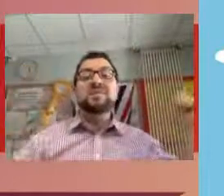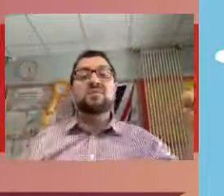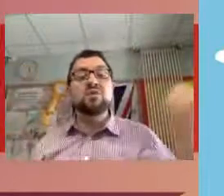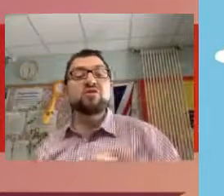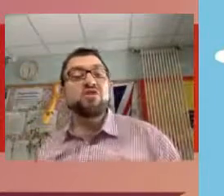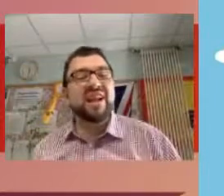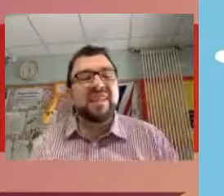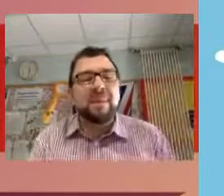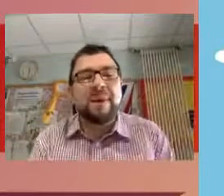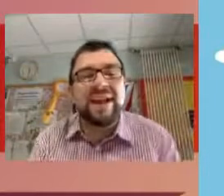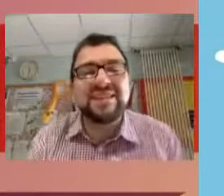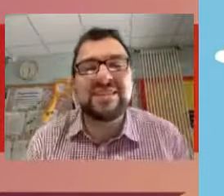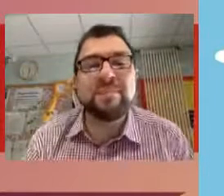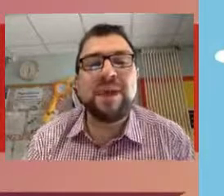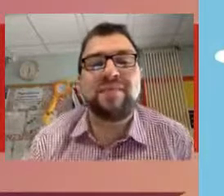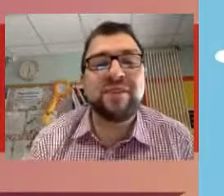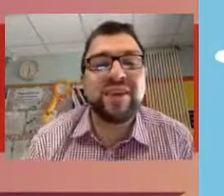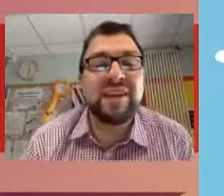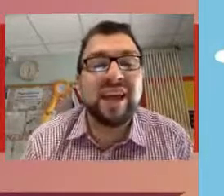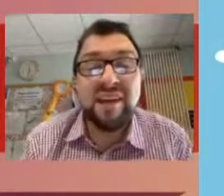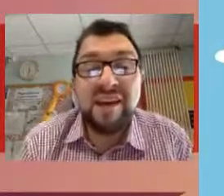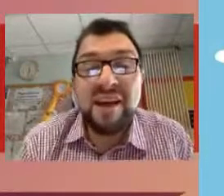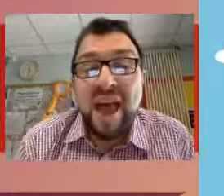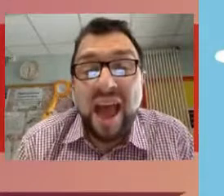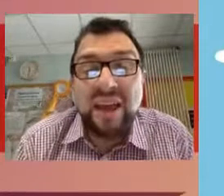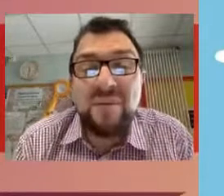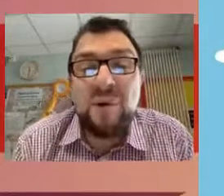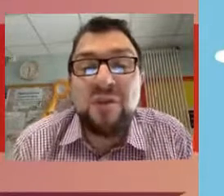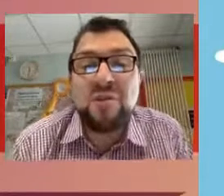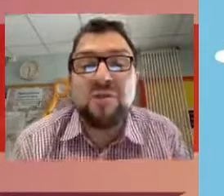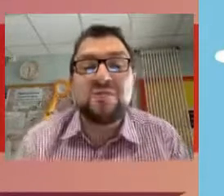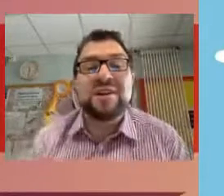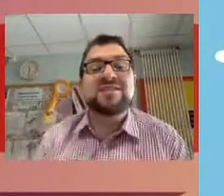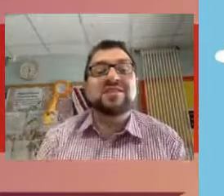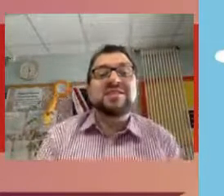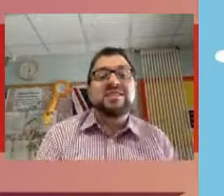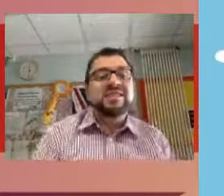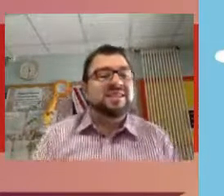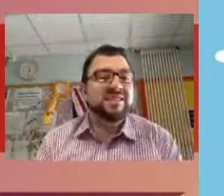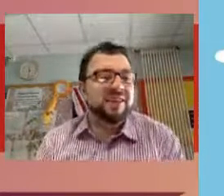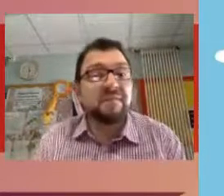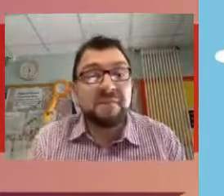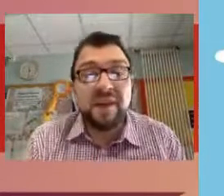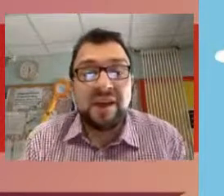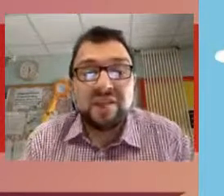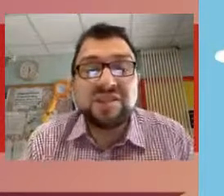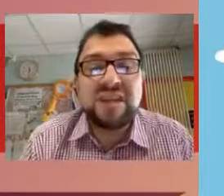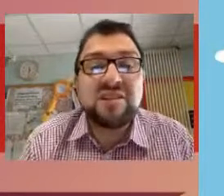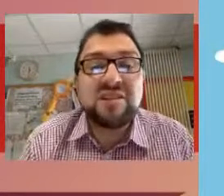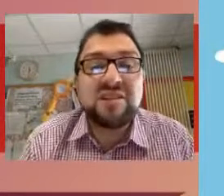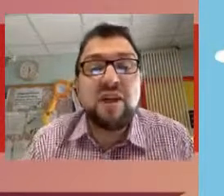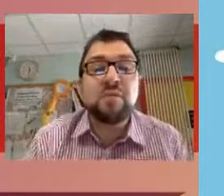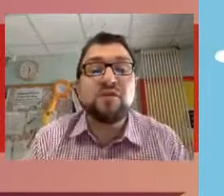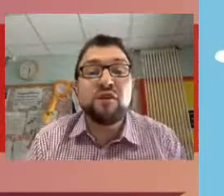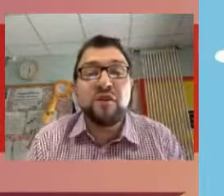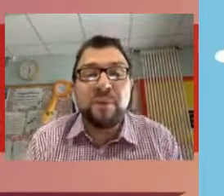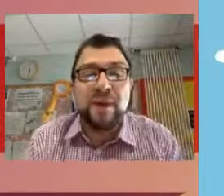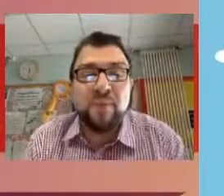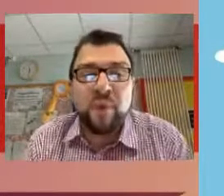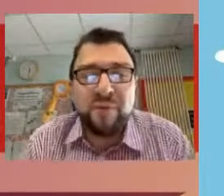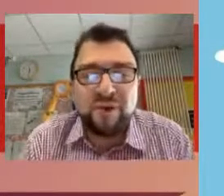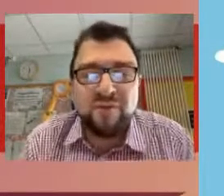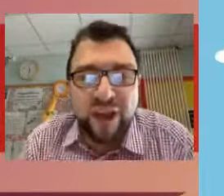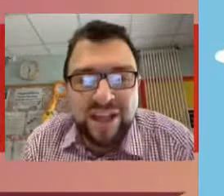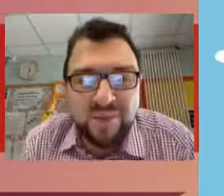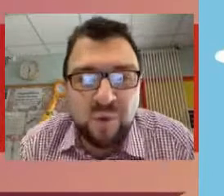city, London, was really the place to be on VE Day. Anyone who could reach the city did so. The centre of London was full